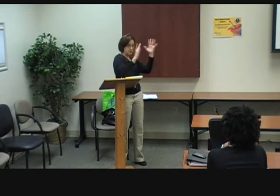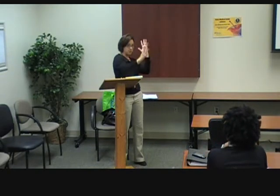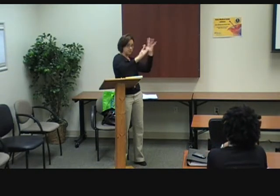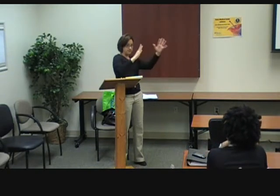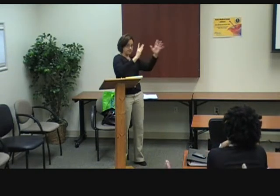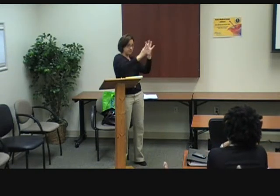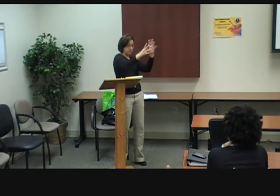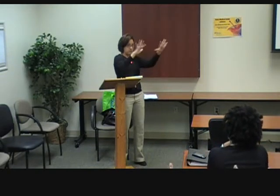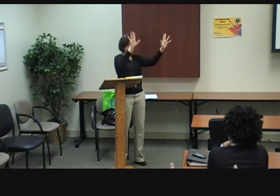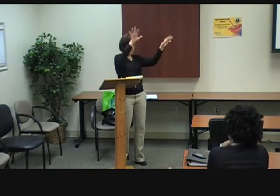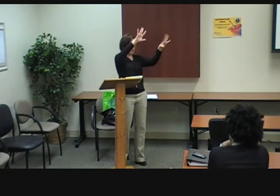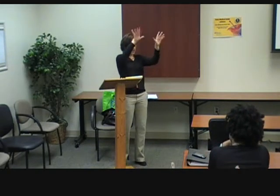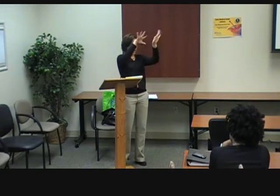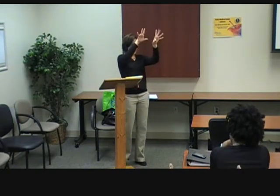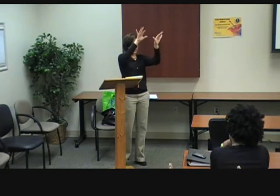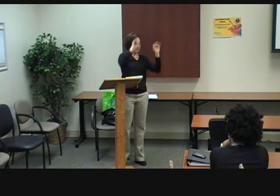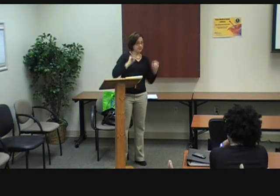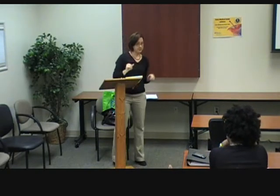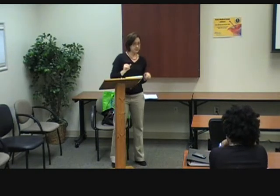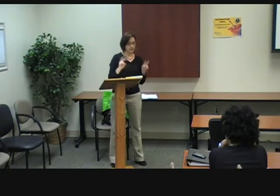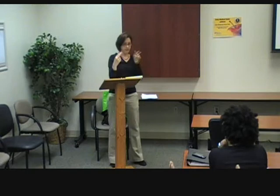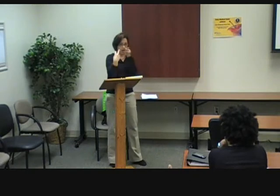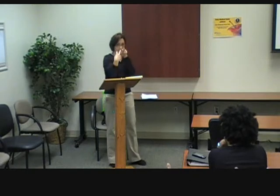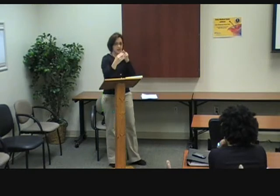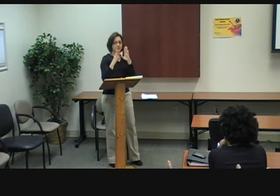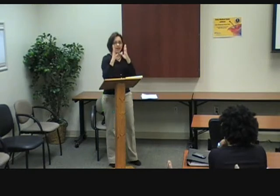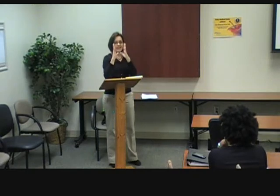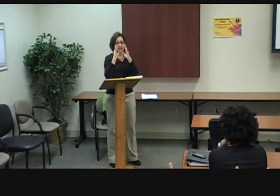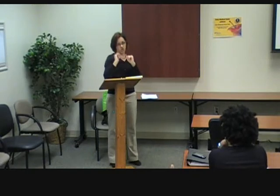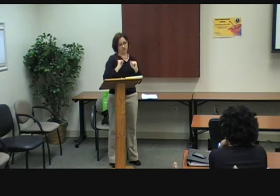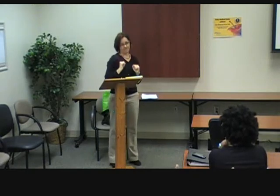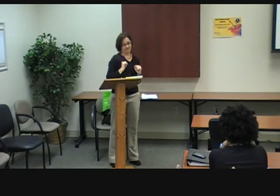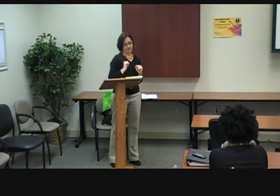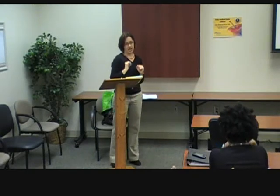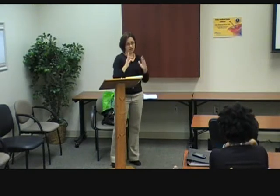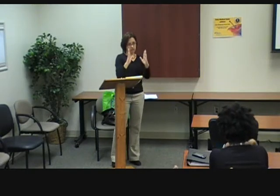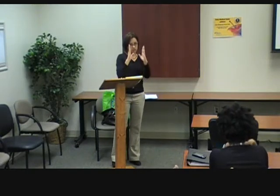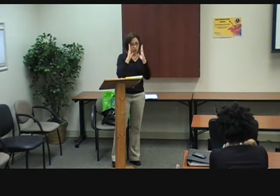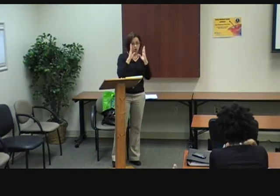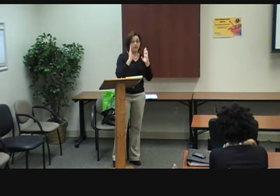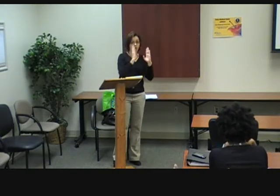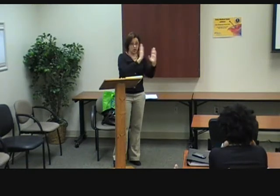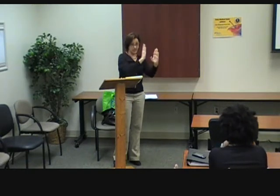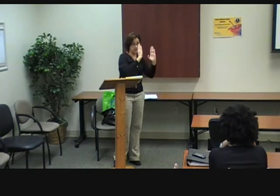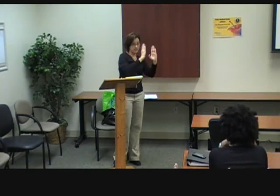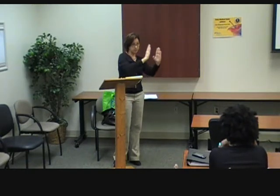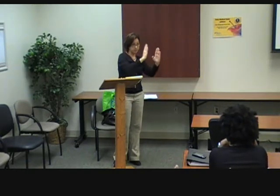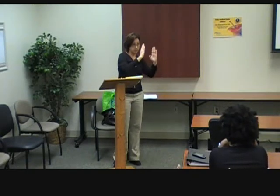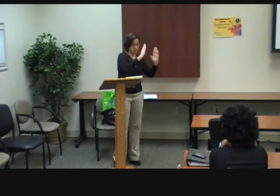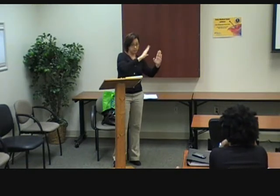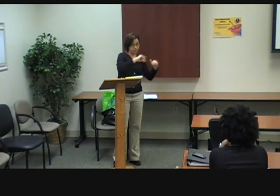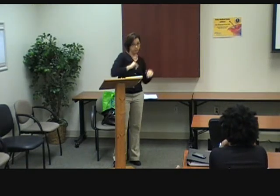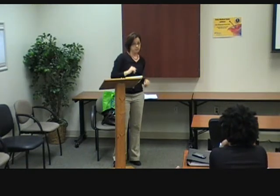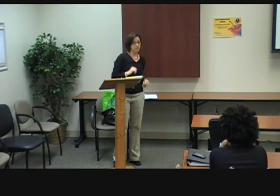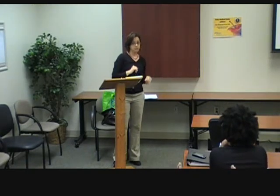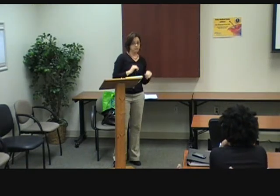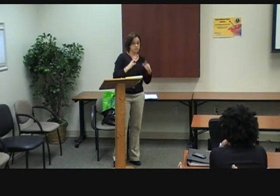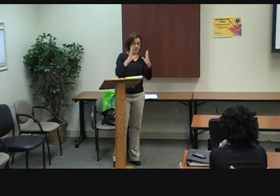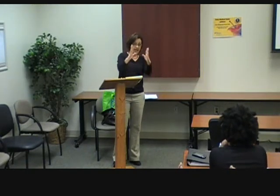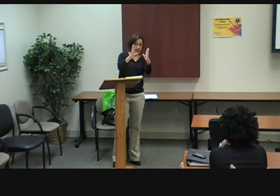people. These are your eyes. Just pay attention. Pay attention. Yeah. Or focus. But like I